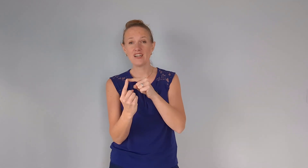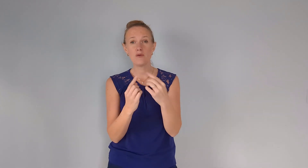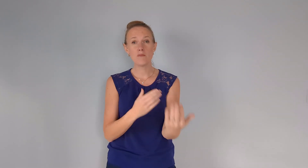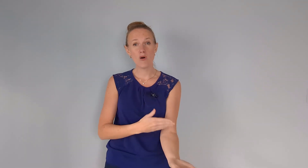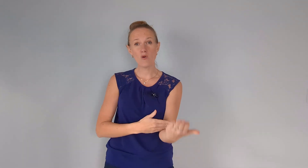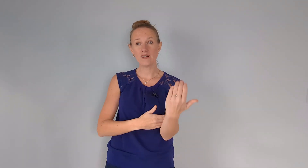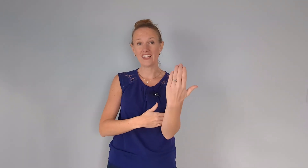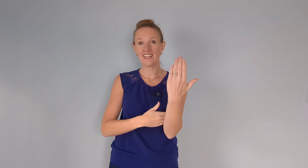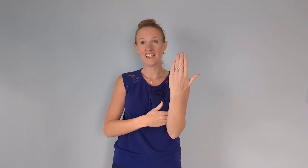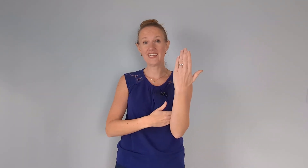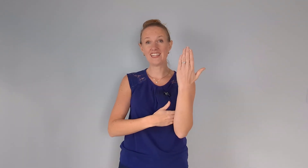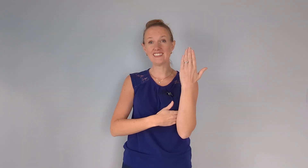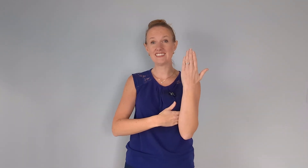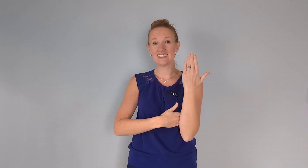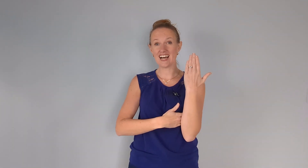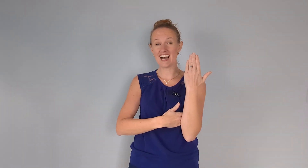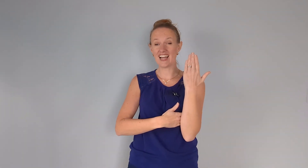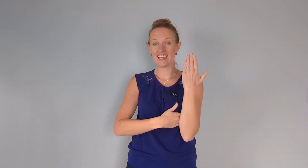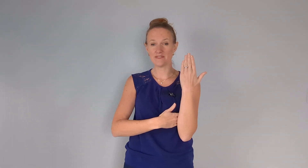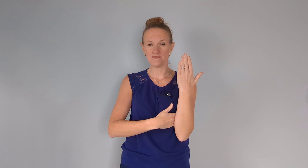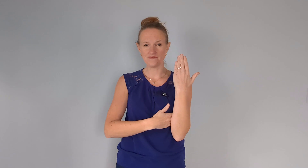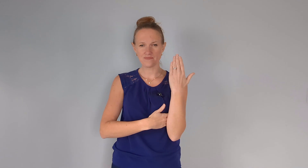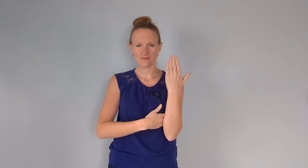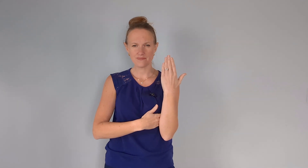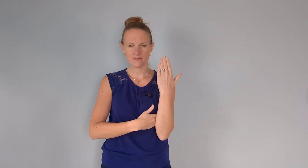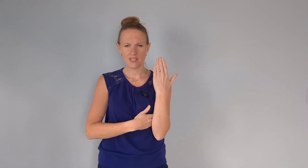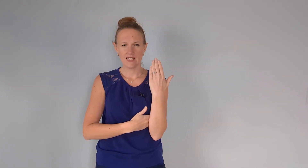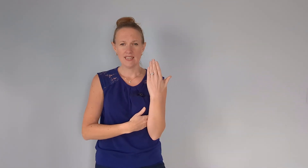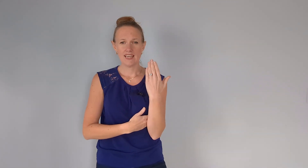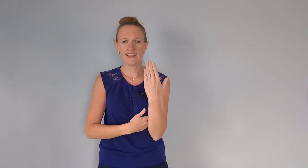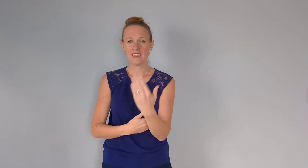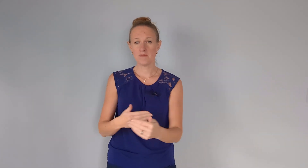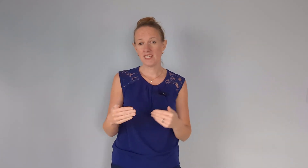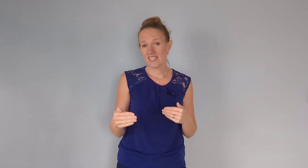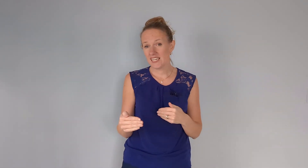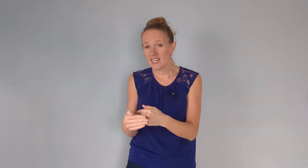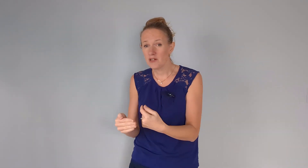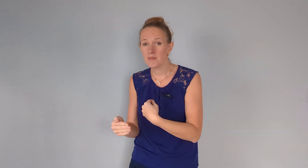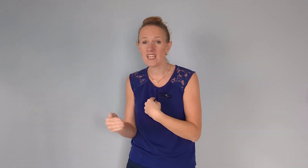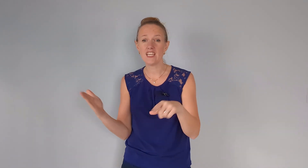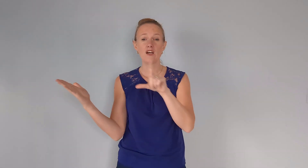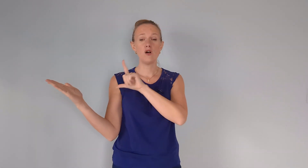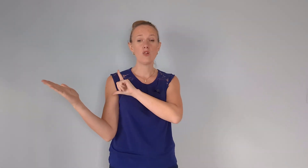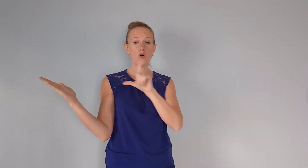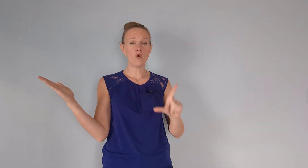until morning is nigh. And then be near me,